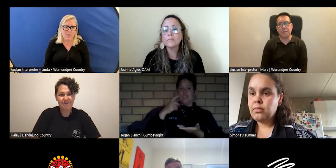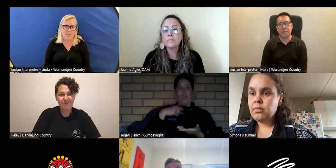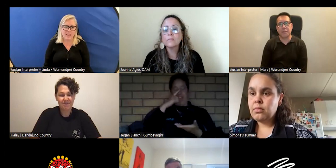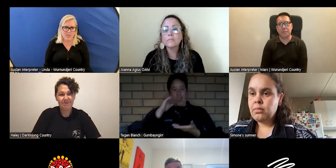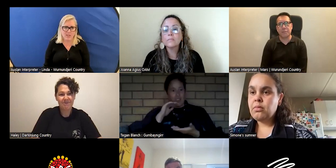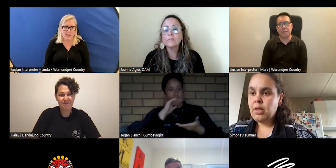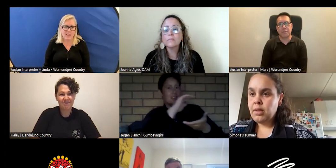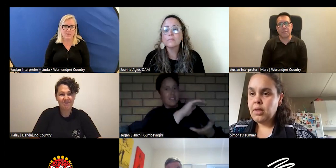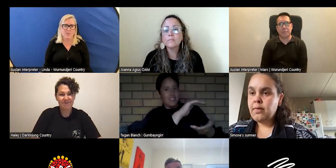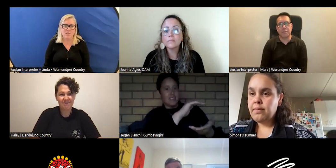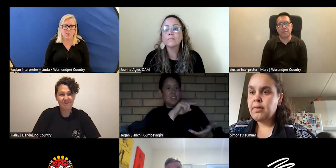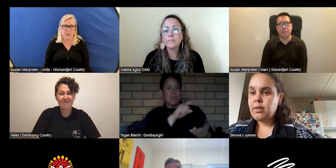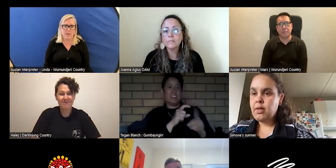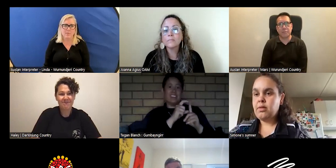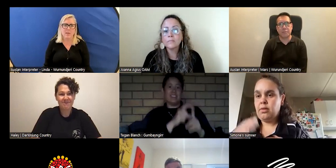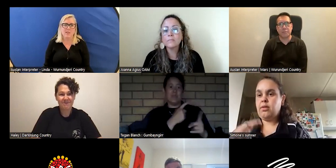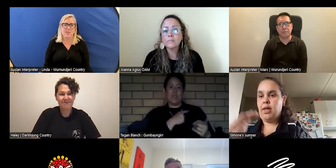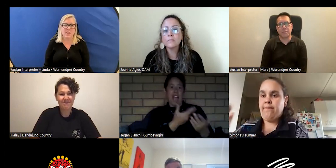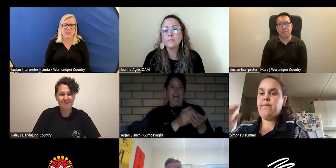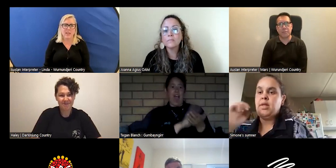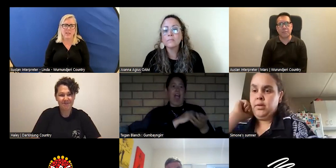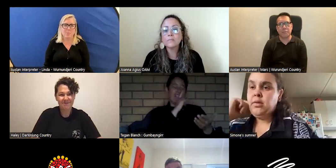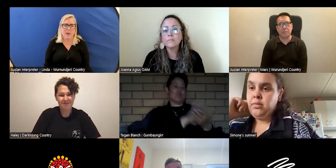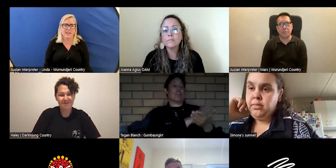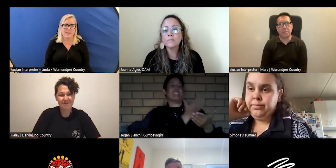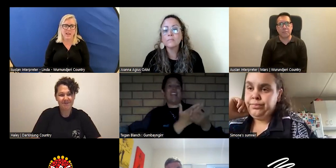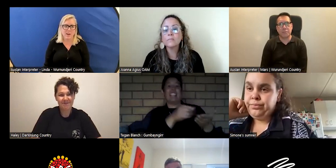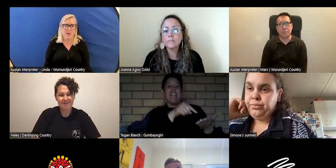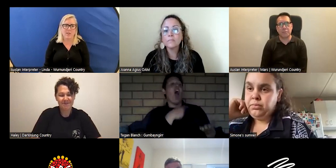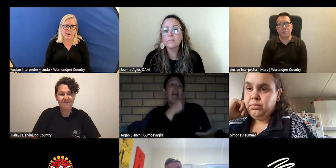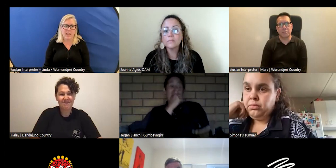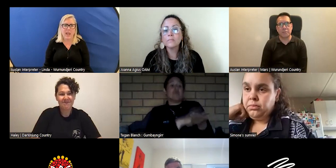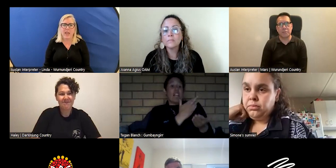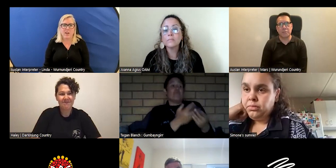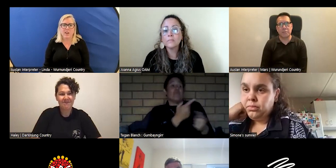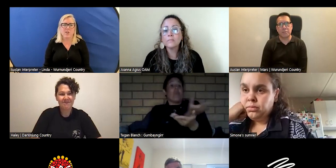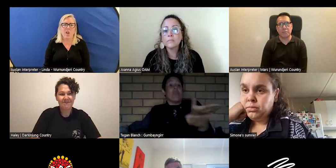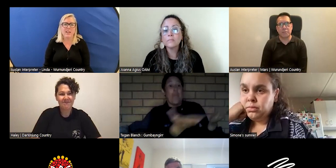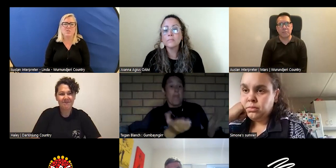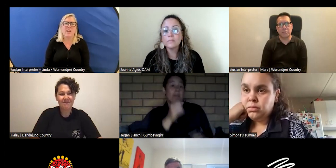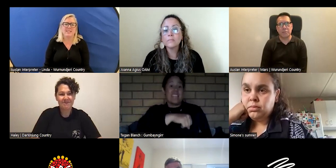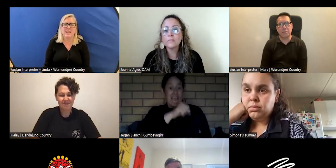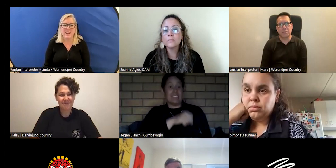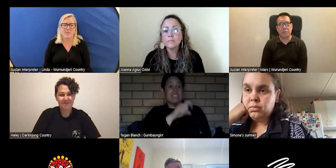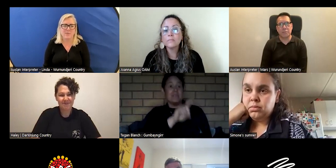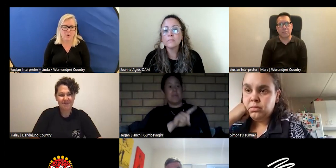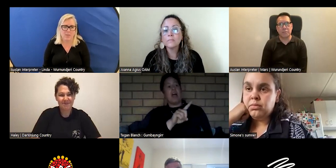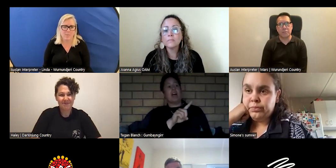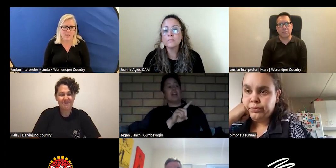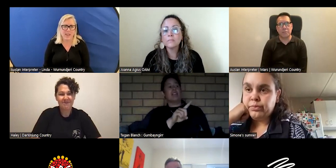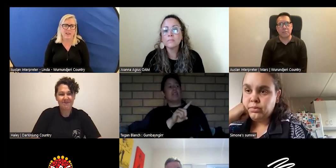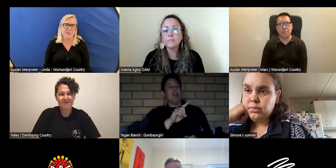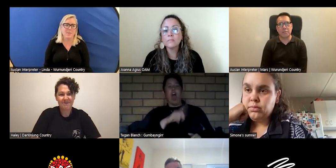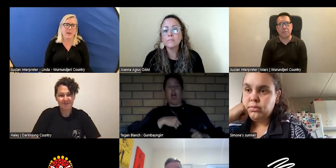more information given to them so that they can pass that on. And I can translate it for